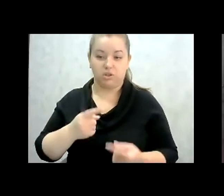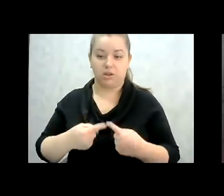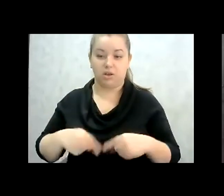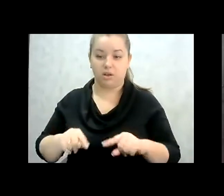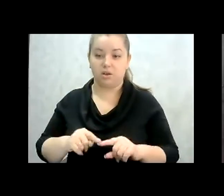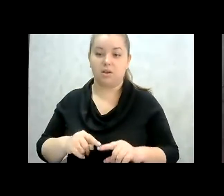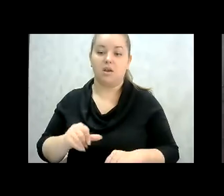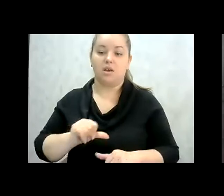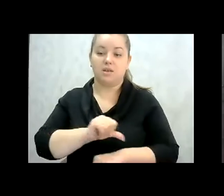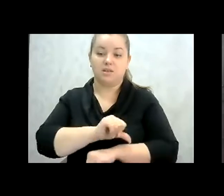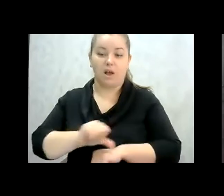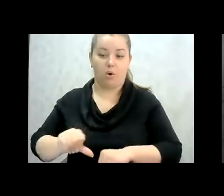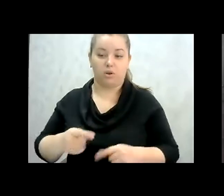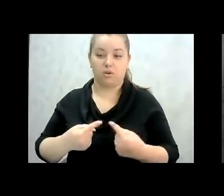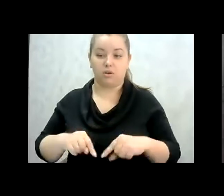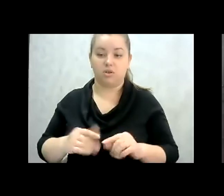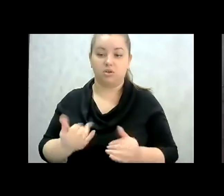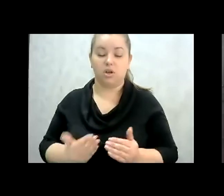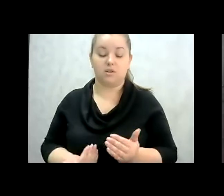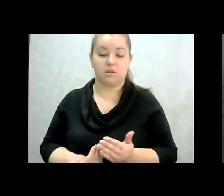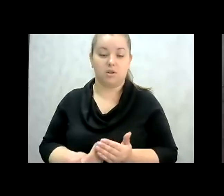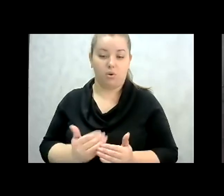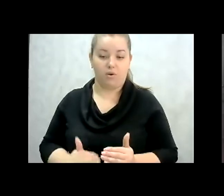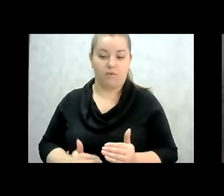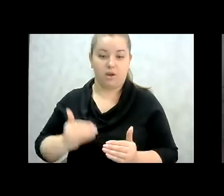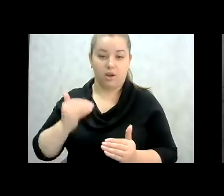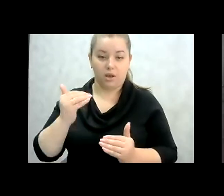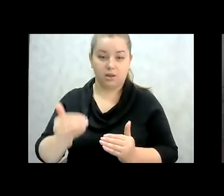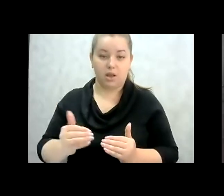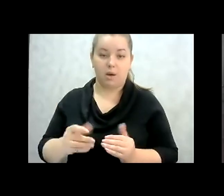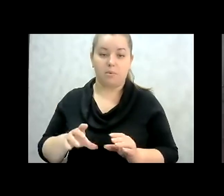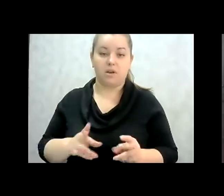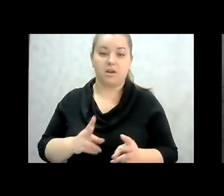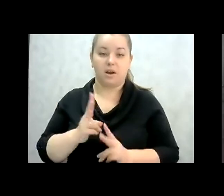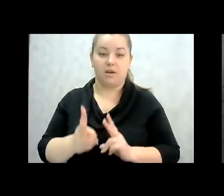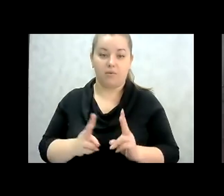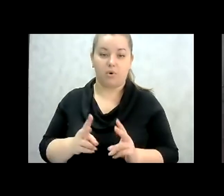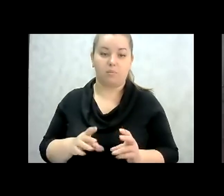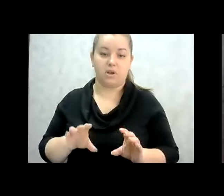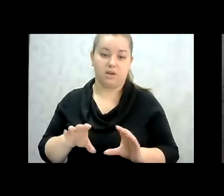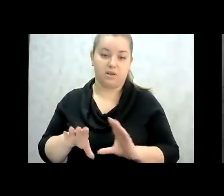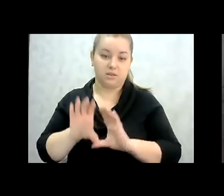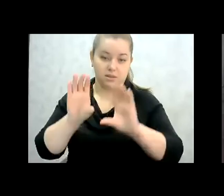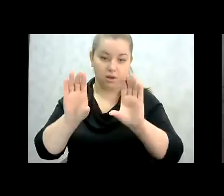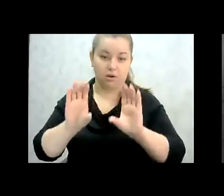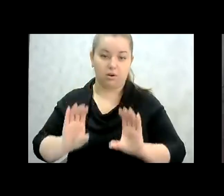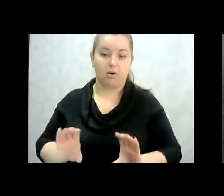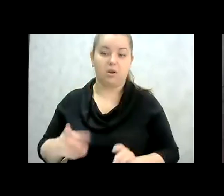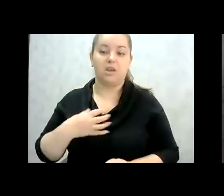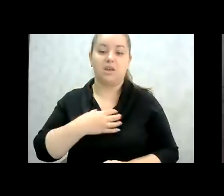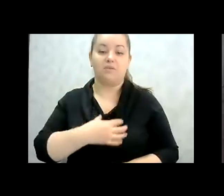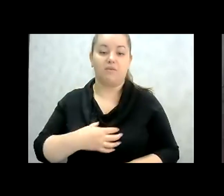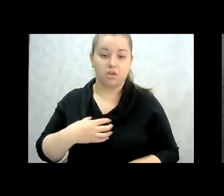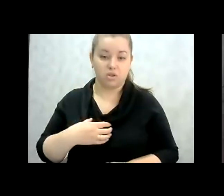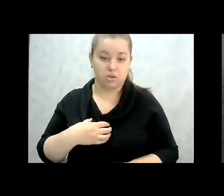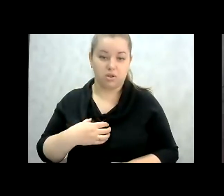been circulated to the authorities and among broad public. And now